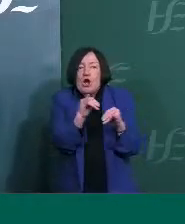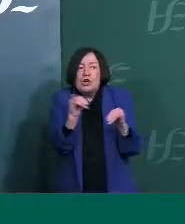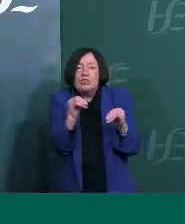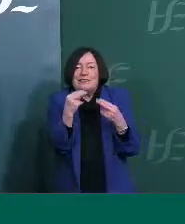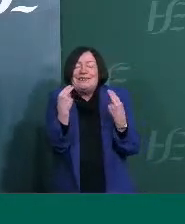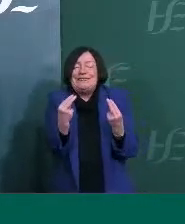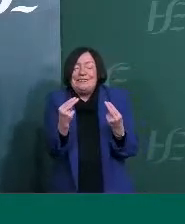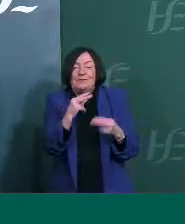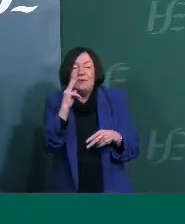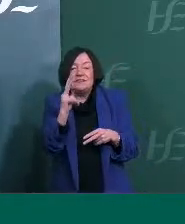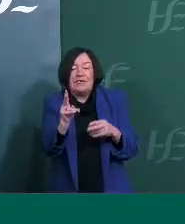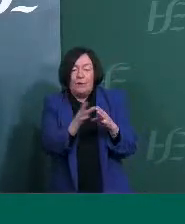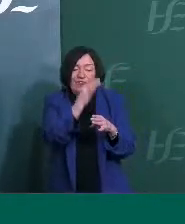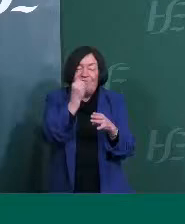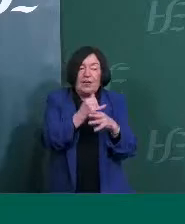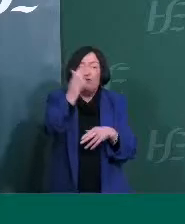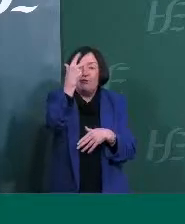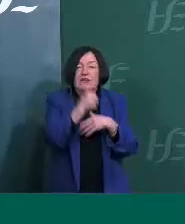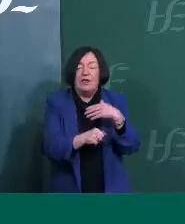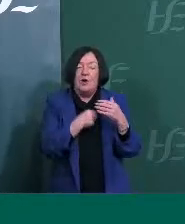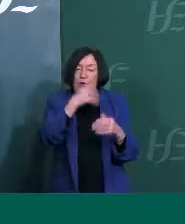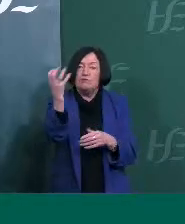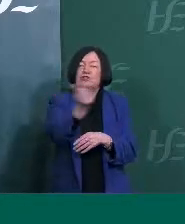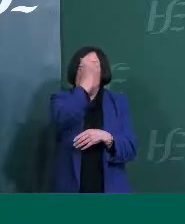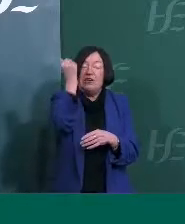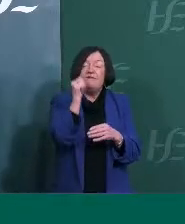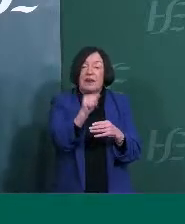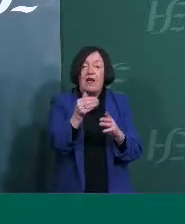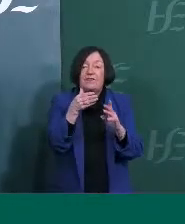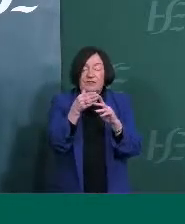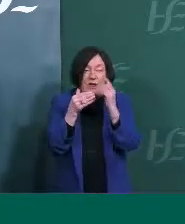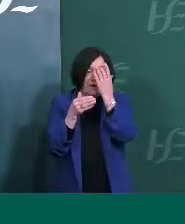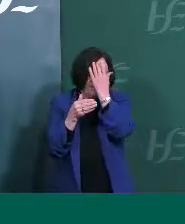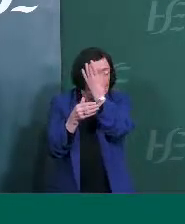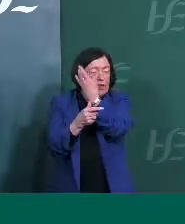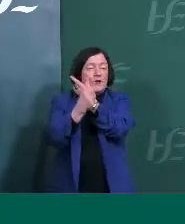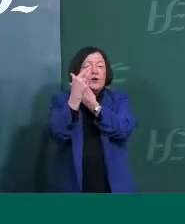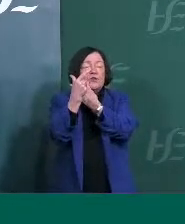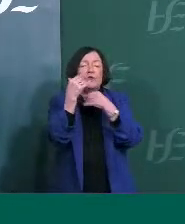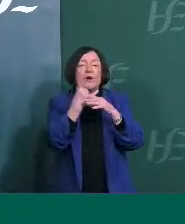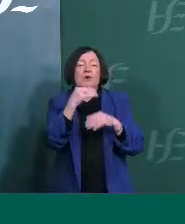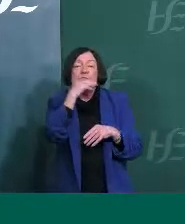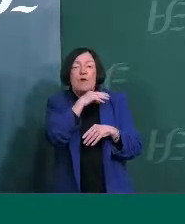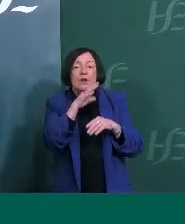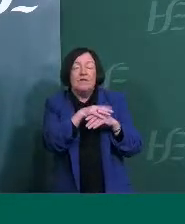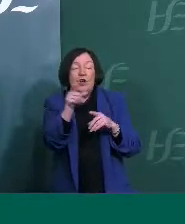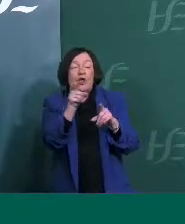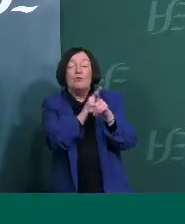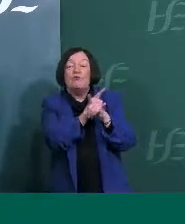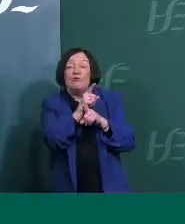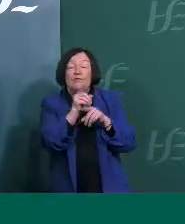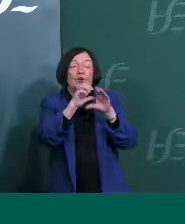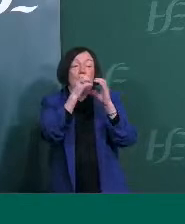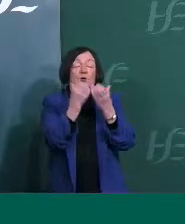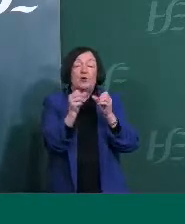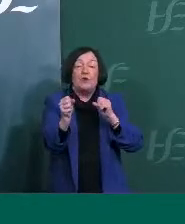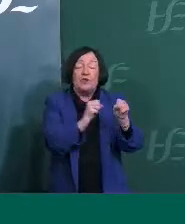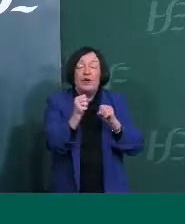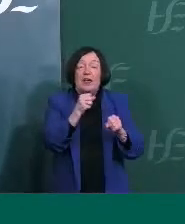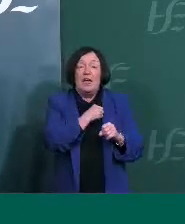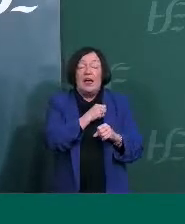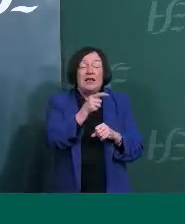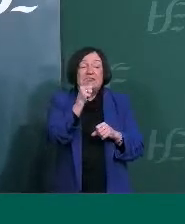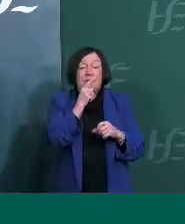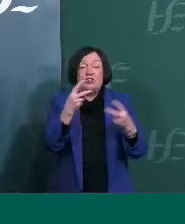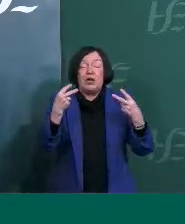seen within 3 days, we are achieving the target on that. 2 important initiatives in terms of improvement initiatives in community services. One is our speech